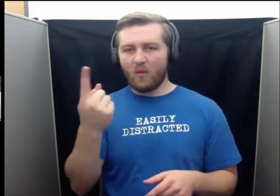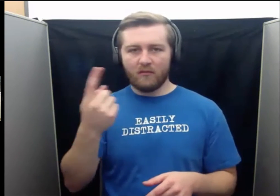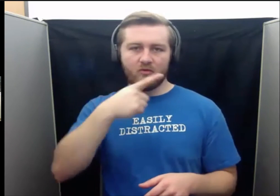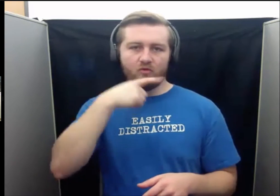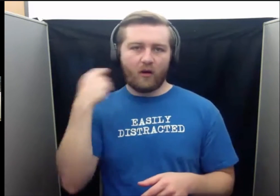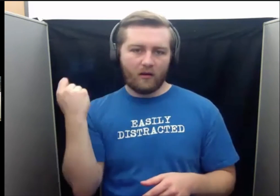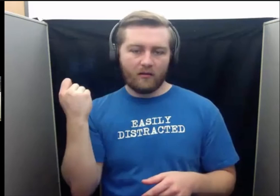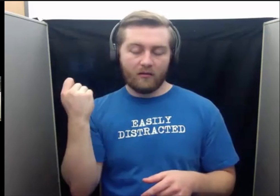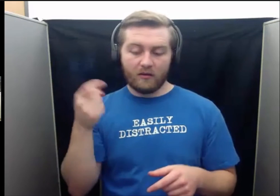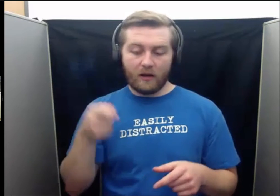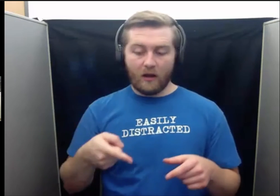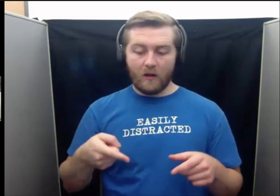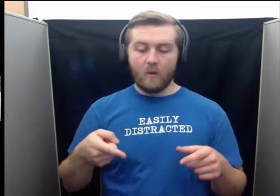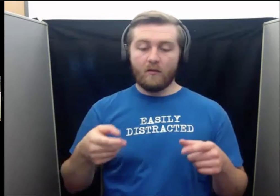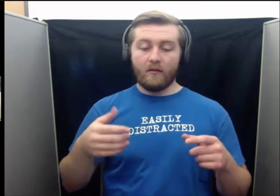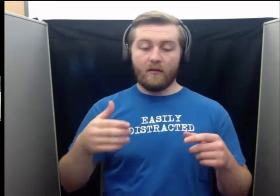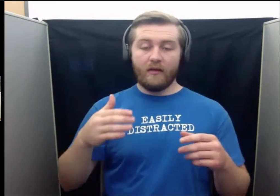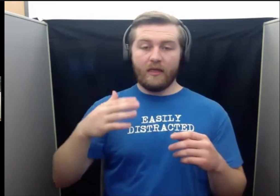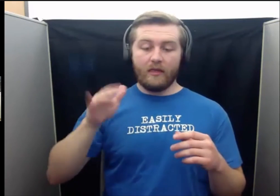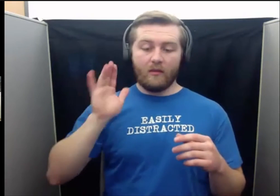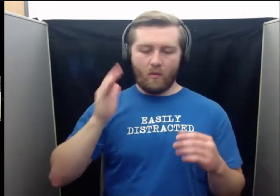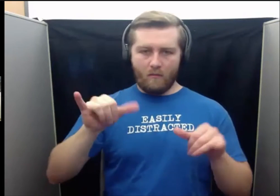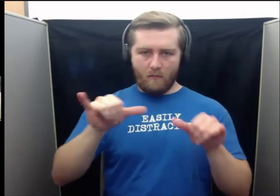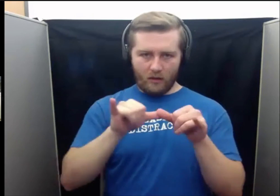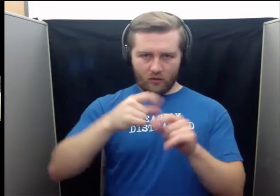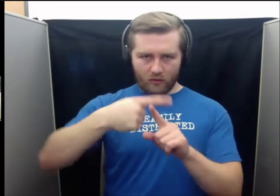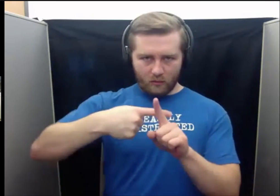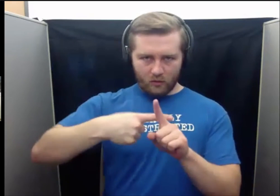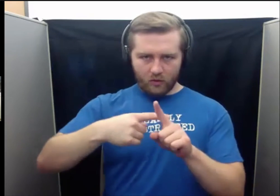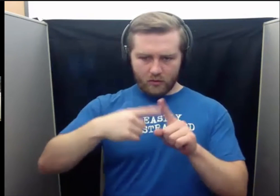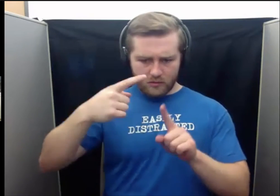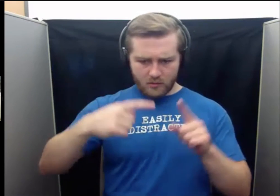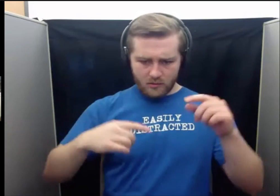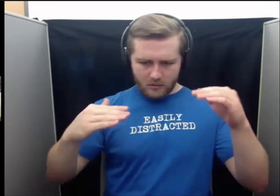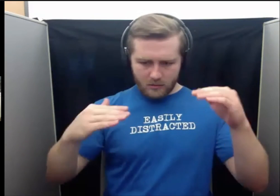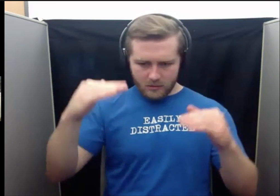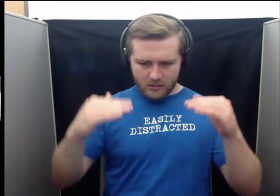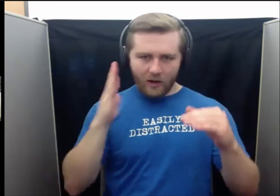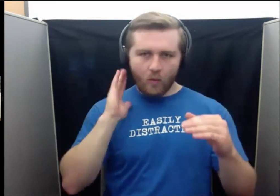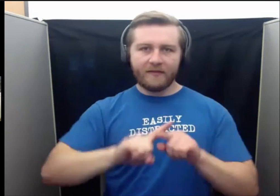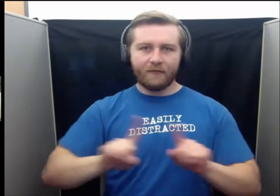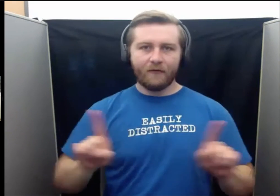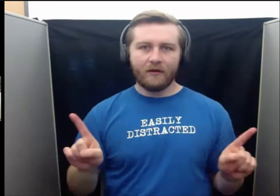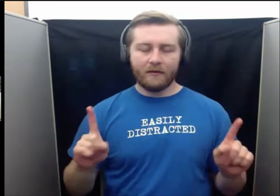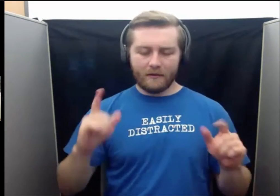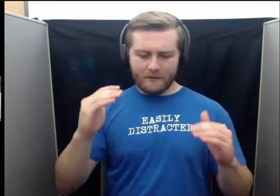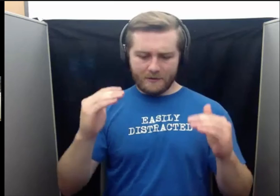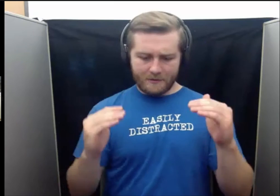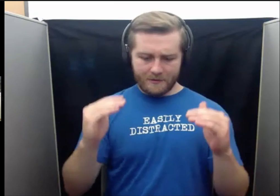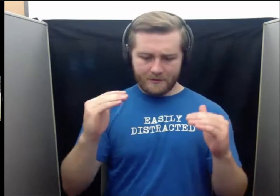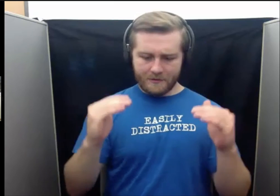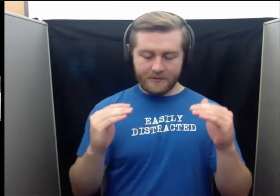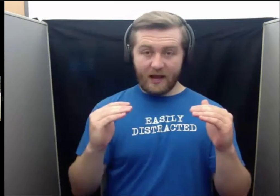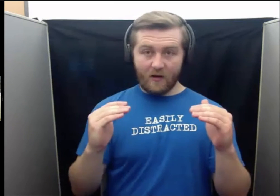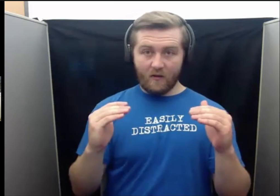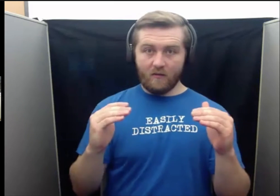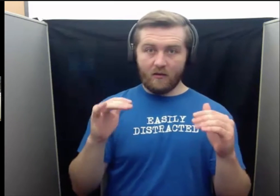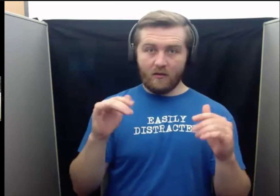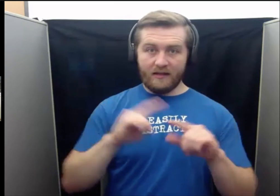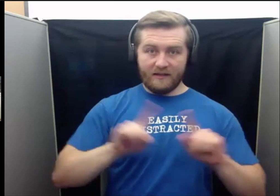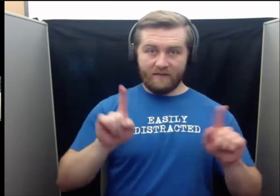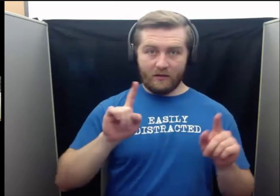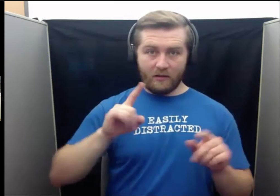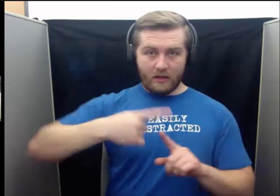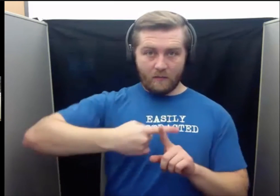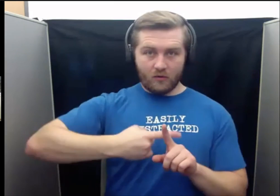readings. Then you do a little formula, which is real easy. I'll show you in just a bit. And you come up with the relative humidity, or actually what the